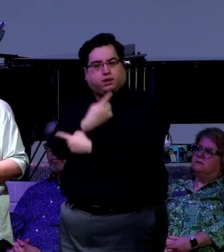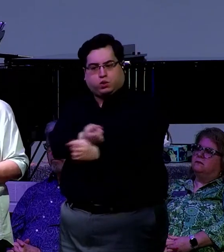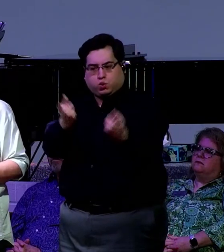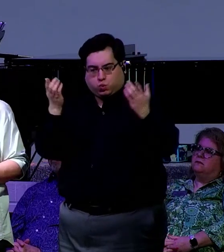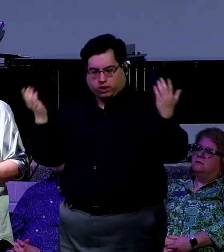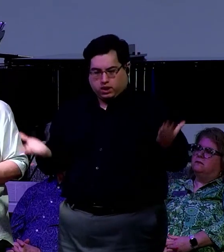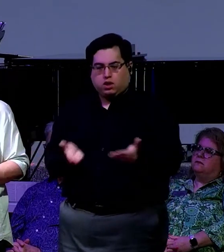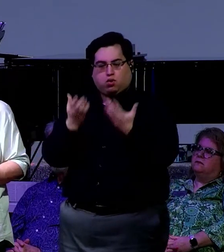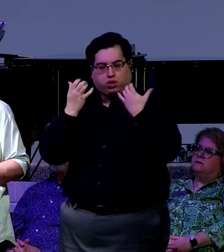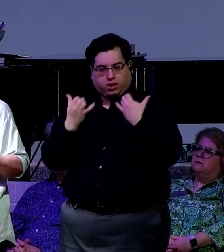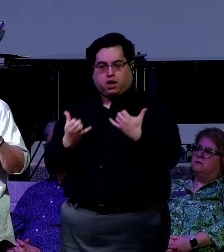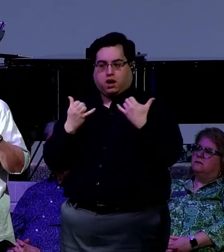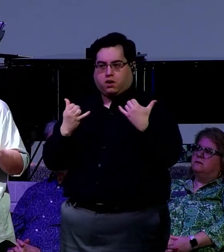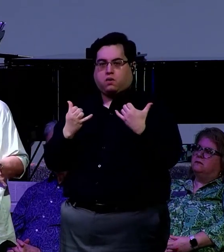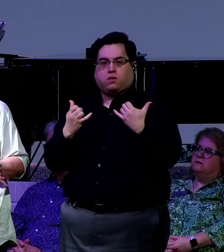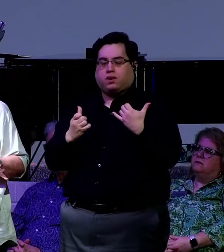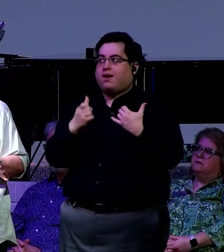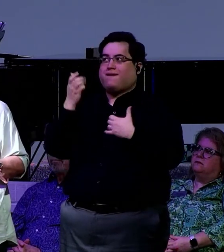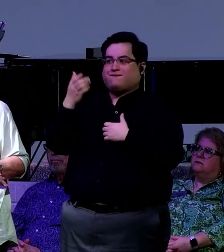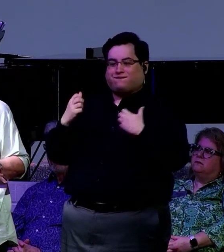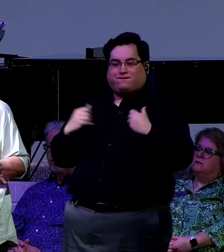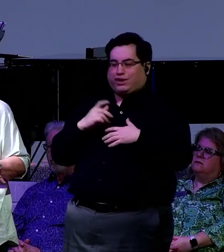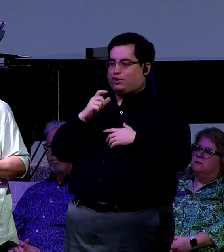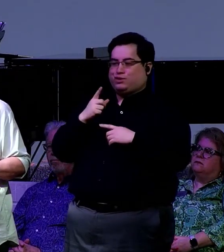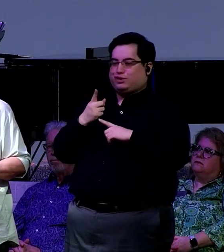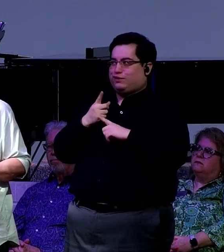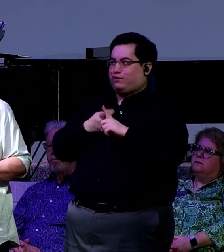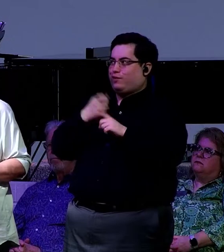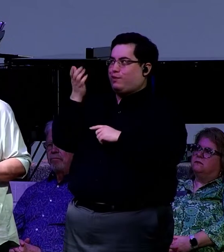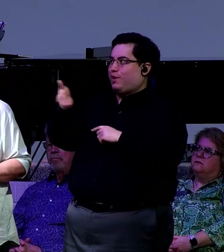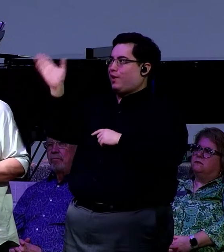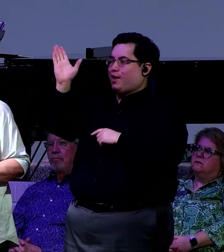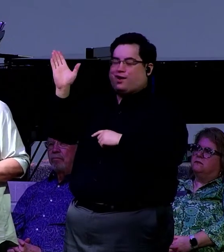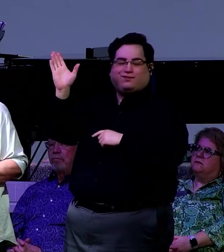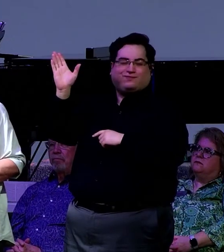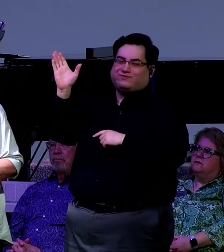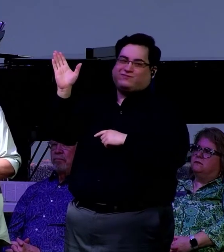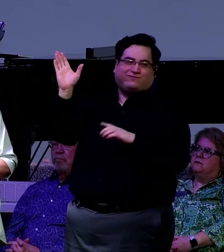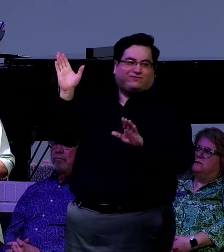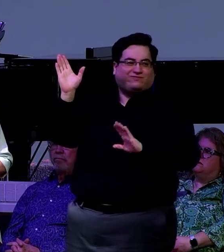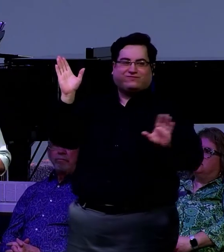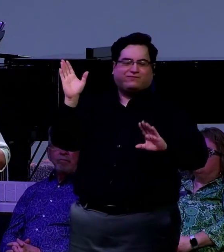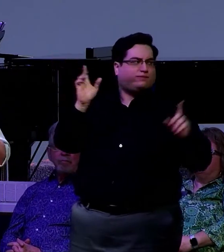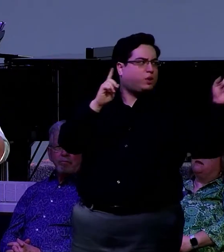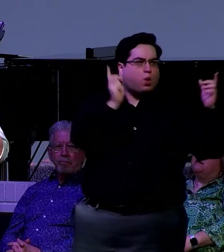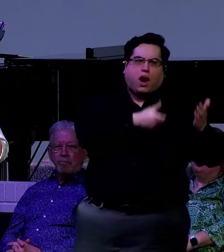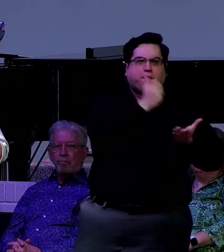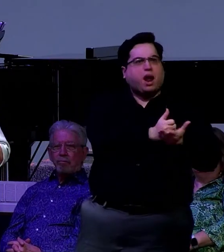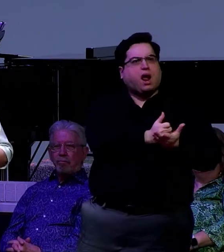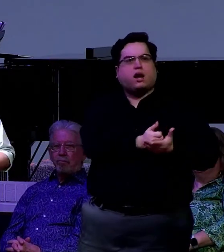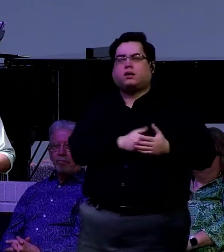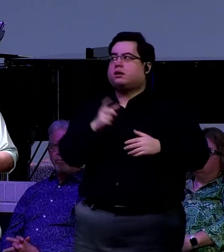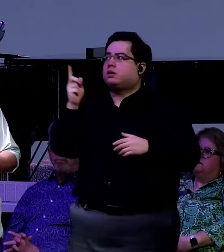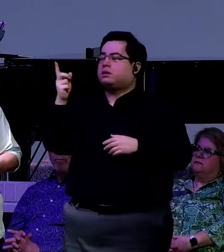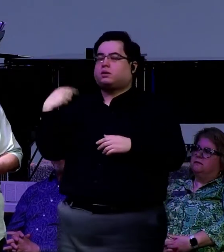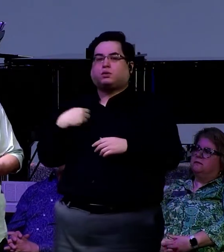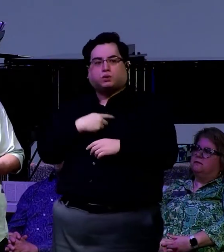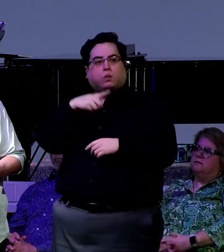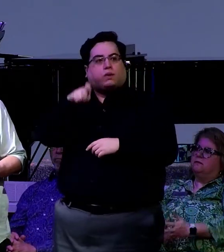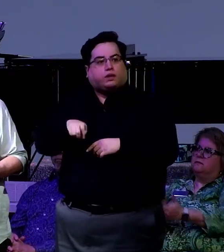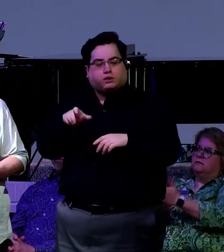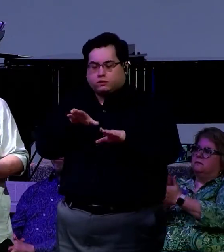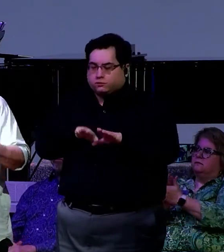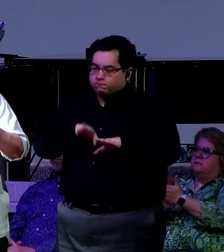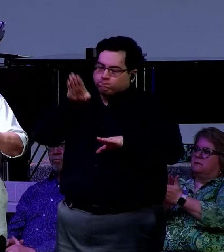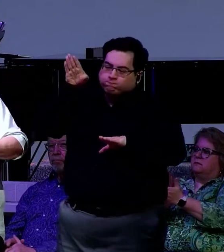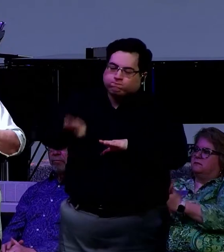today, fear is not from God, my friends. It is not from God. Amen. So we need to step out in